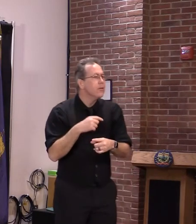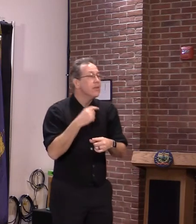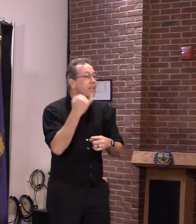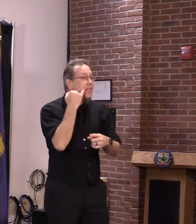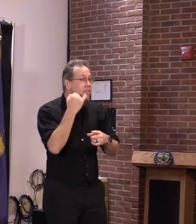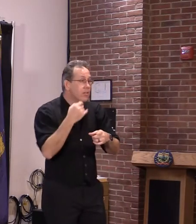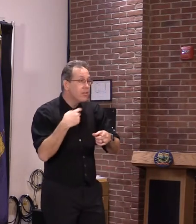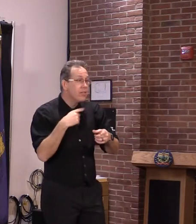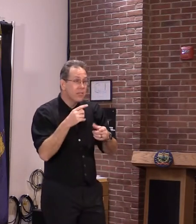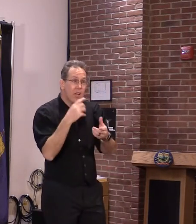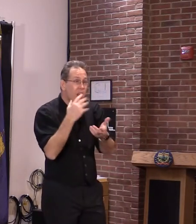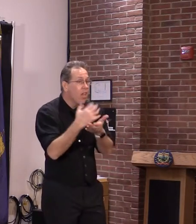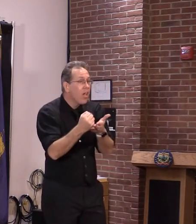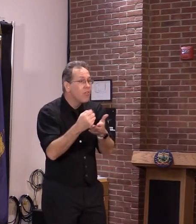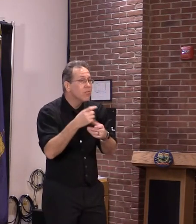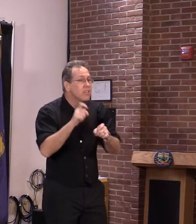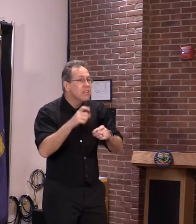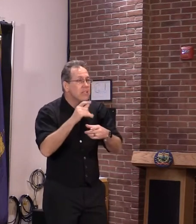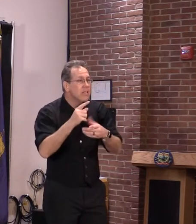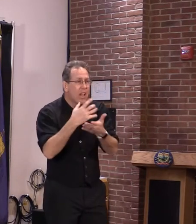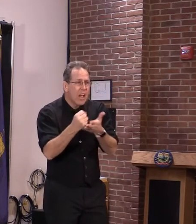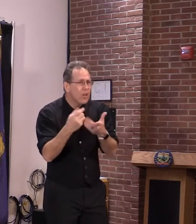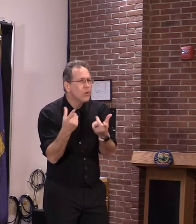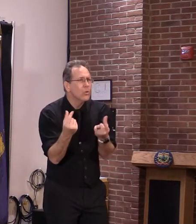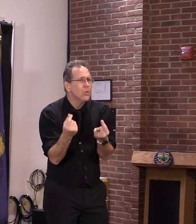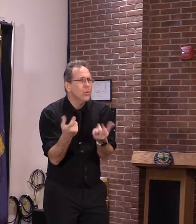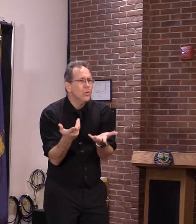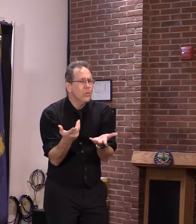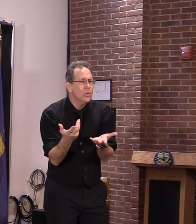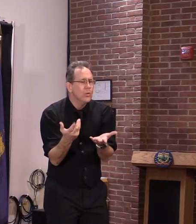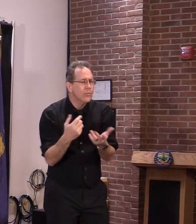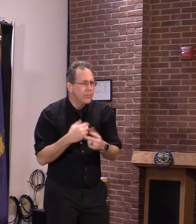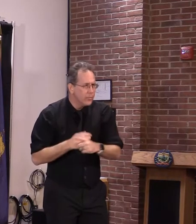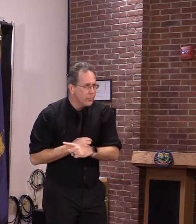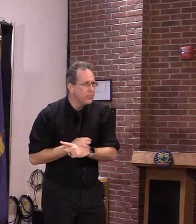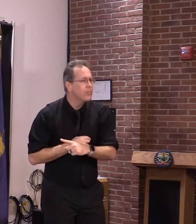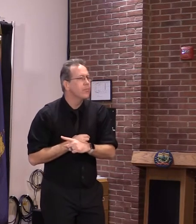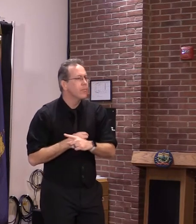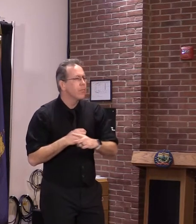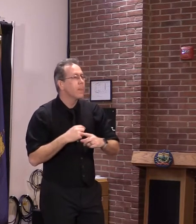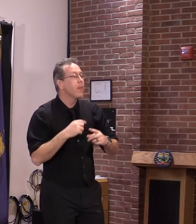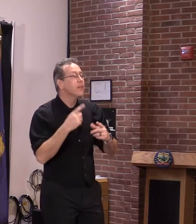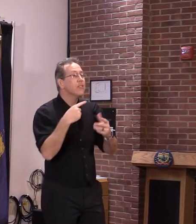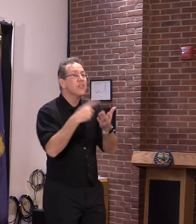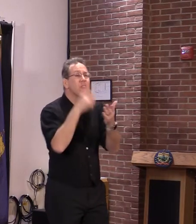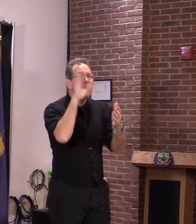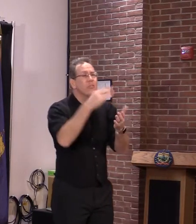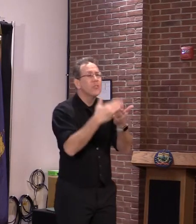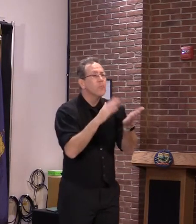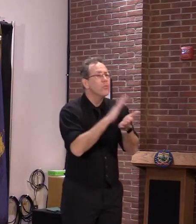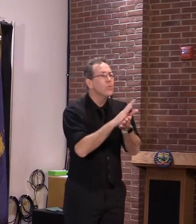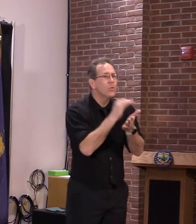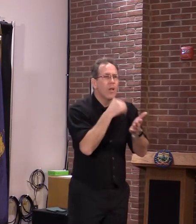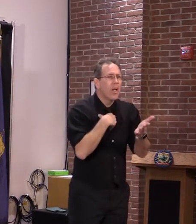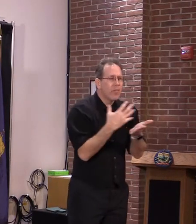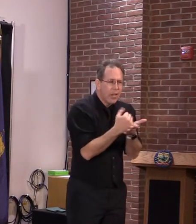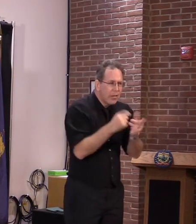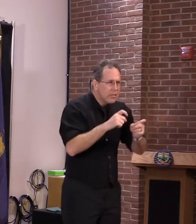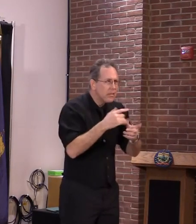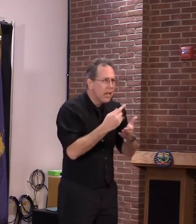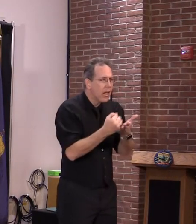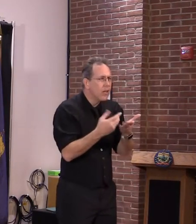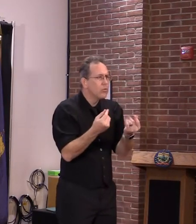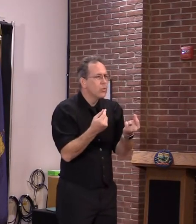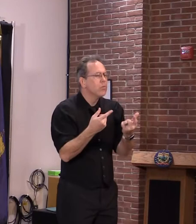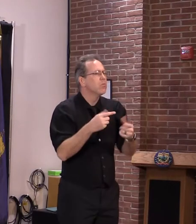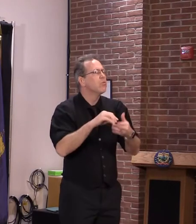supplies aren't there, we've had issues where schools didn't have supplies to continue that students are allowed to continue to attend school.